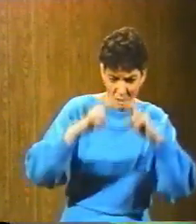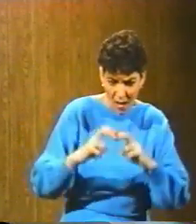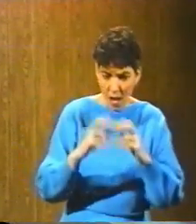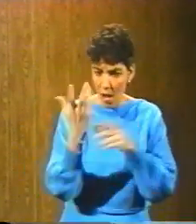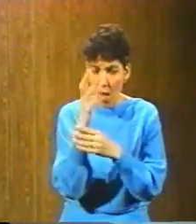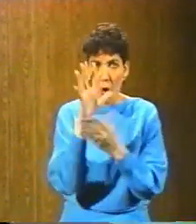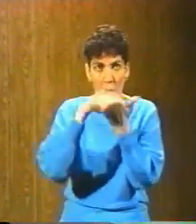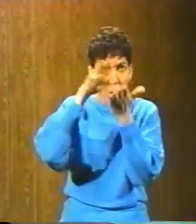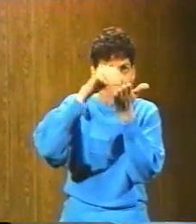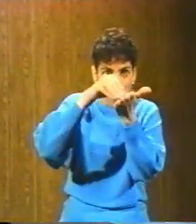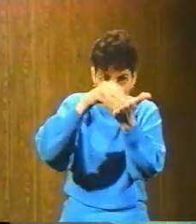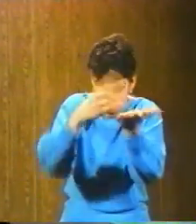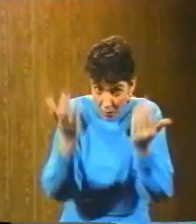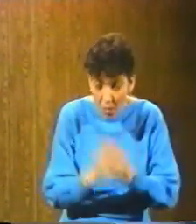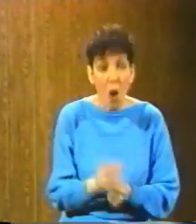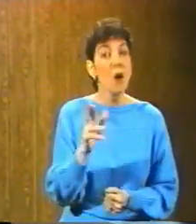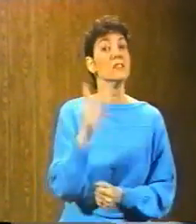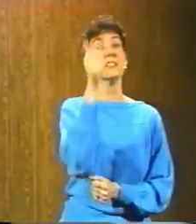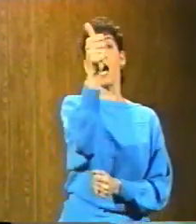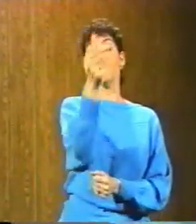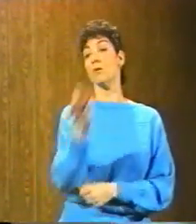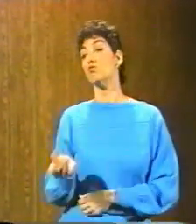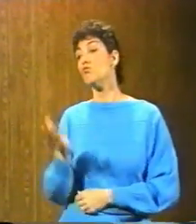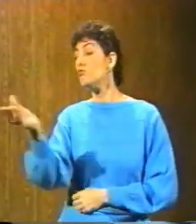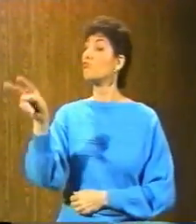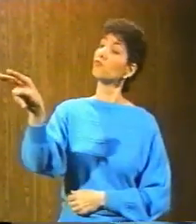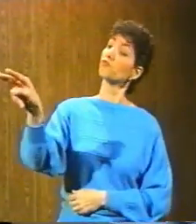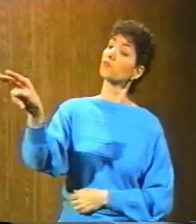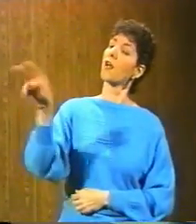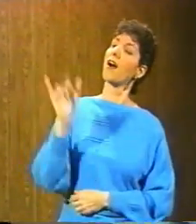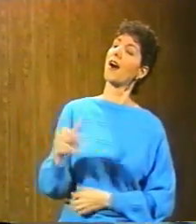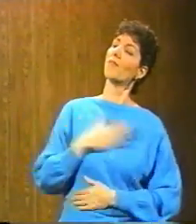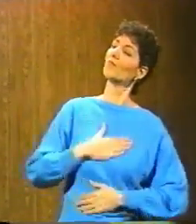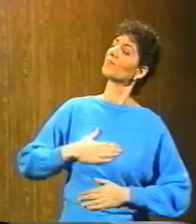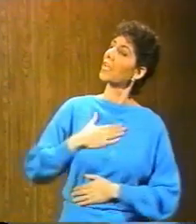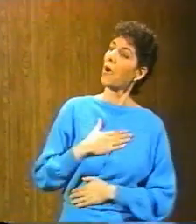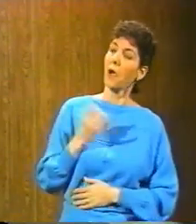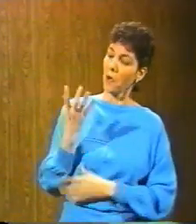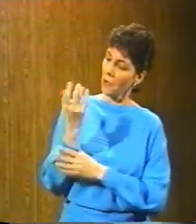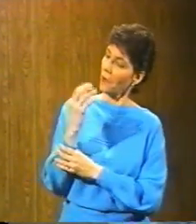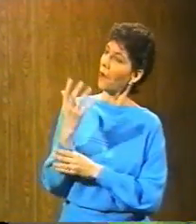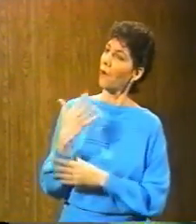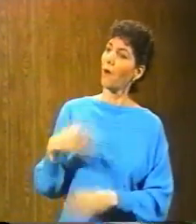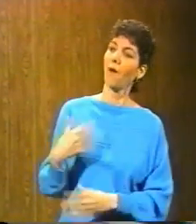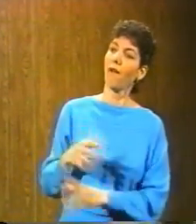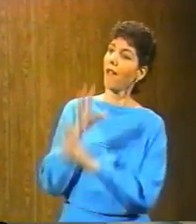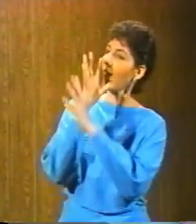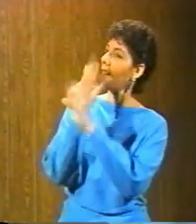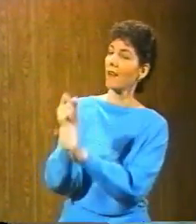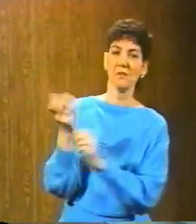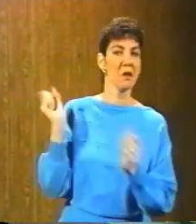in the classroom. Or you may just want to watch the tapes for your own enjoyment.